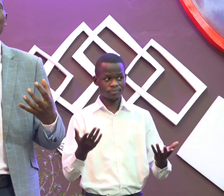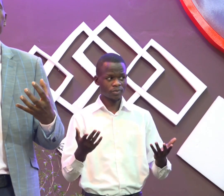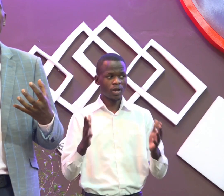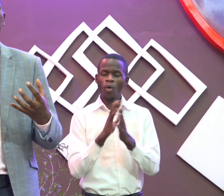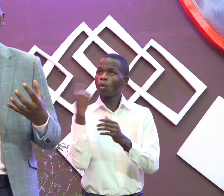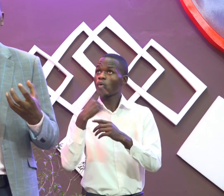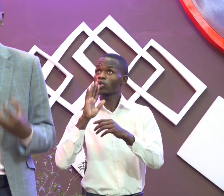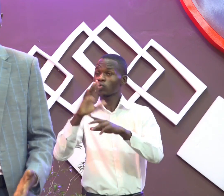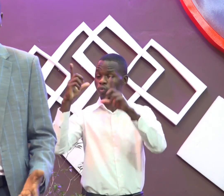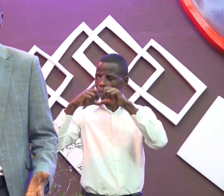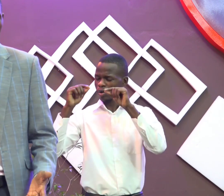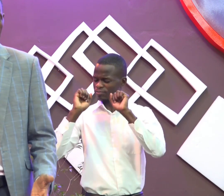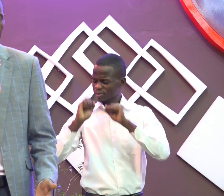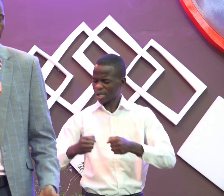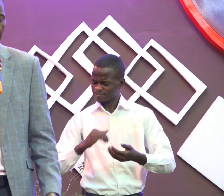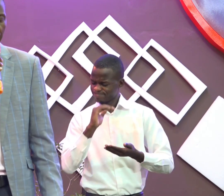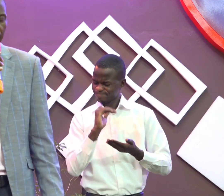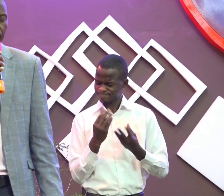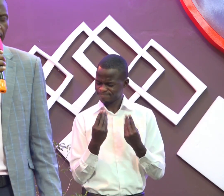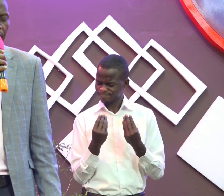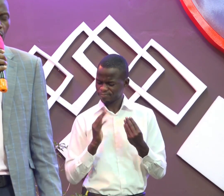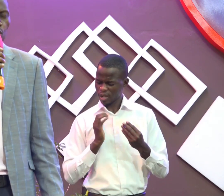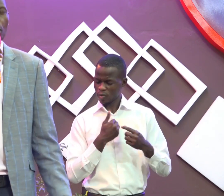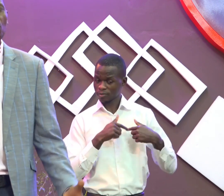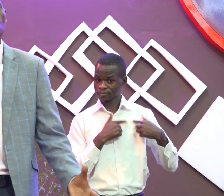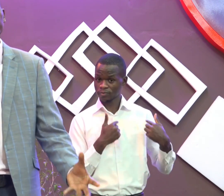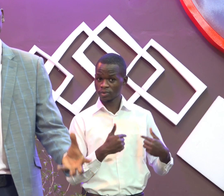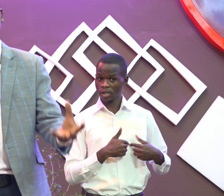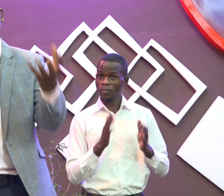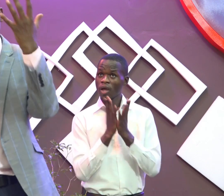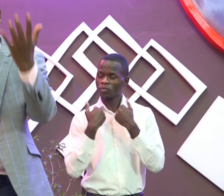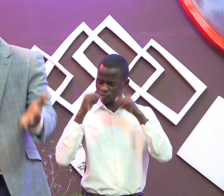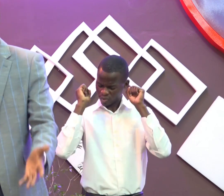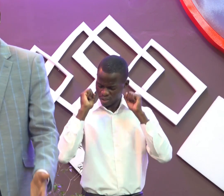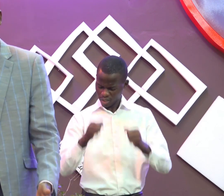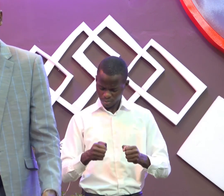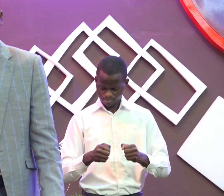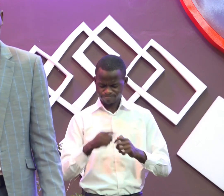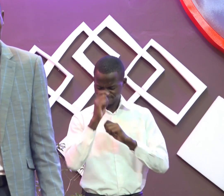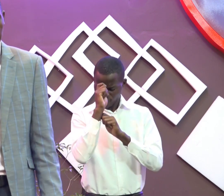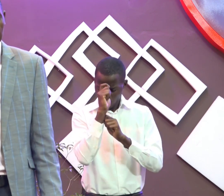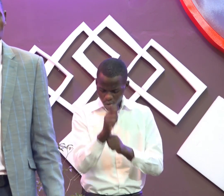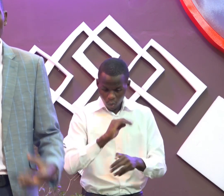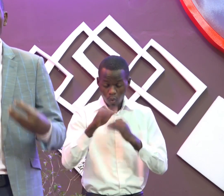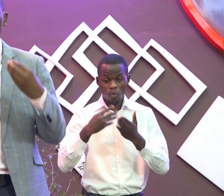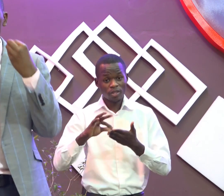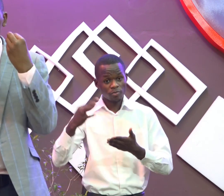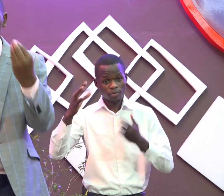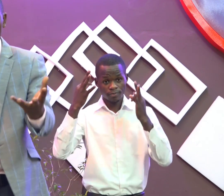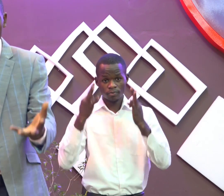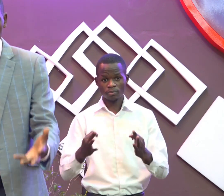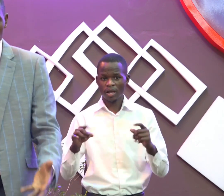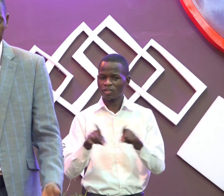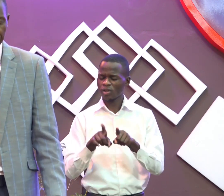chisobola kumementula emitima jaffe. It's only your word that can crush our hearts. Tusobola okusechitibwa mbyomwoyo. That we can honor the spirit. Tusobola